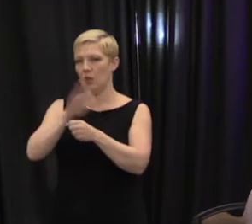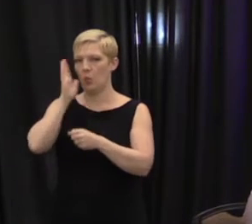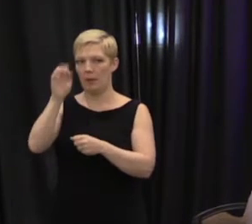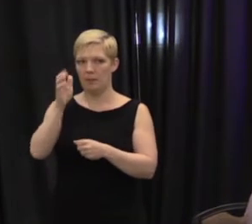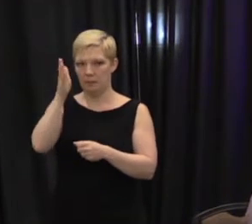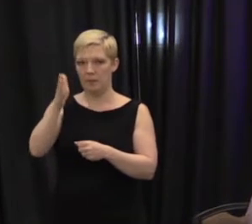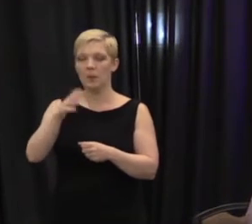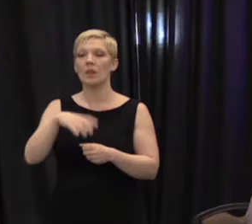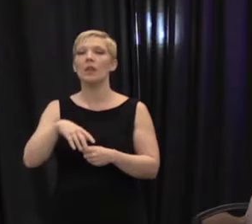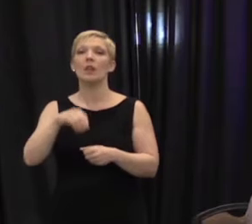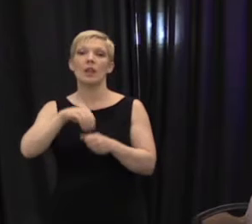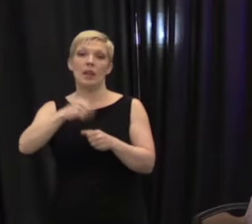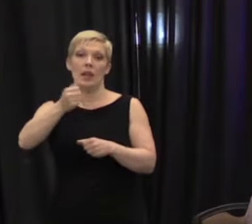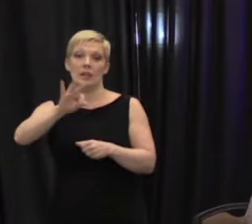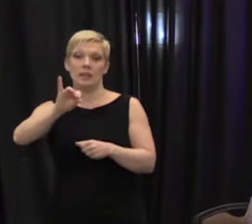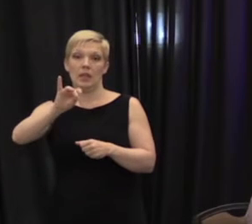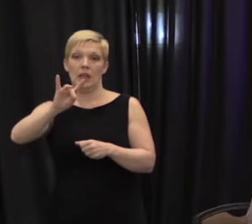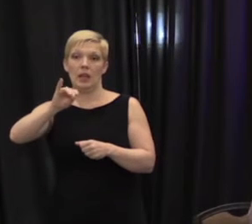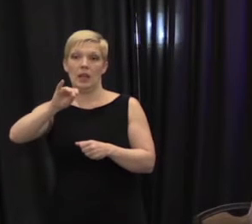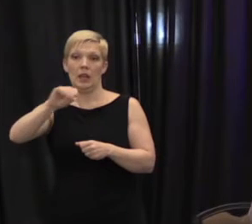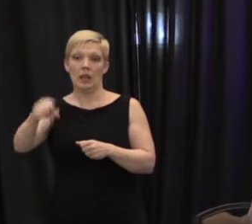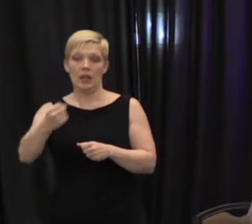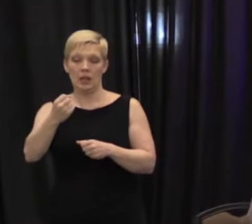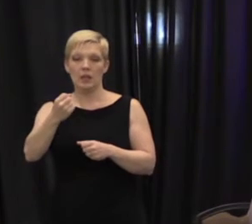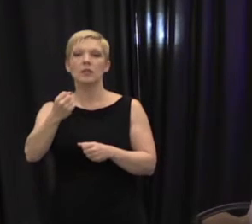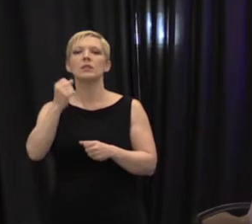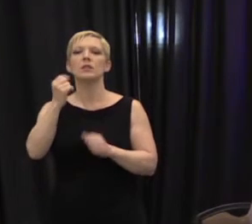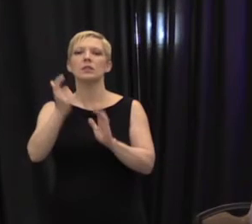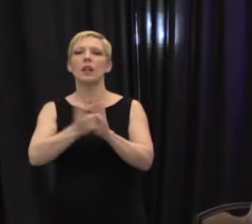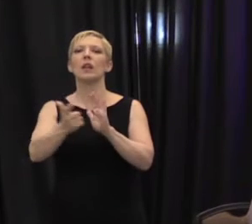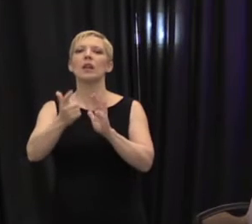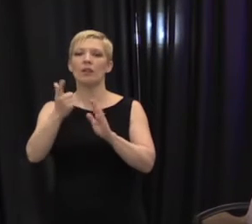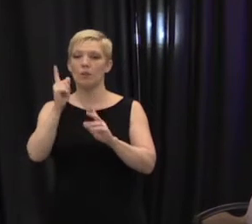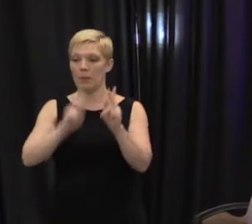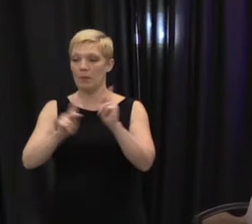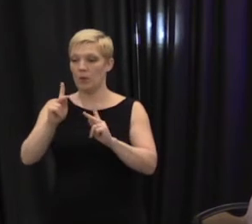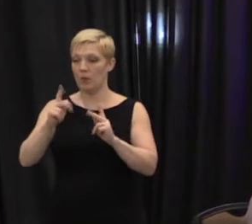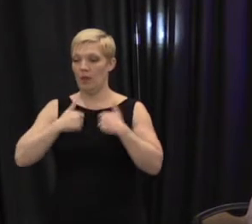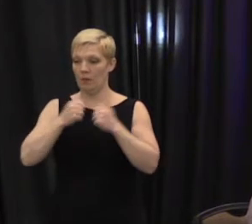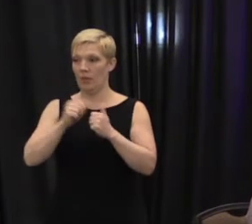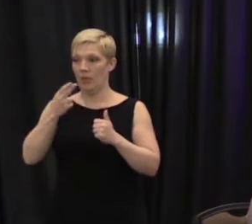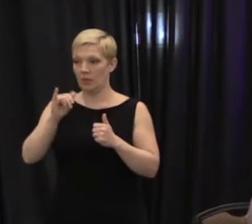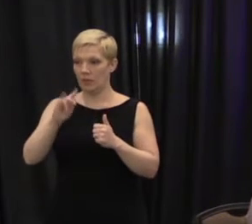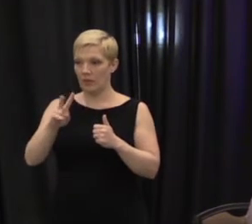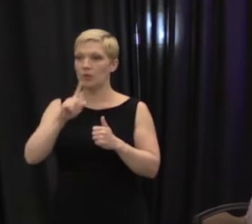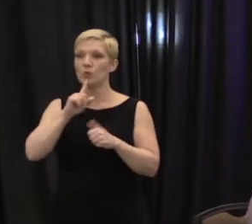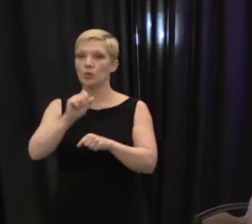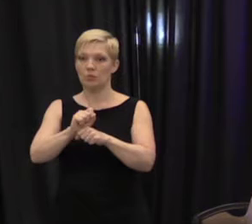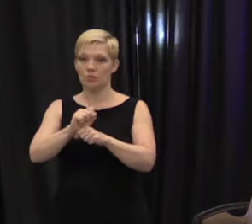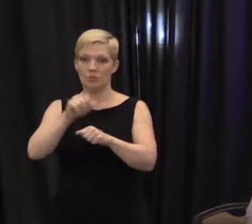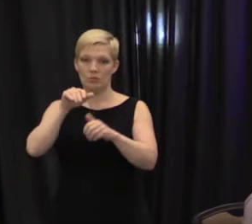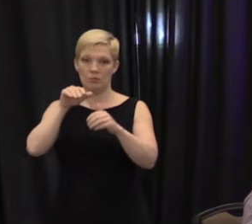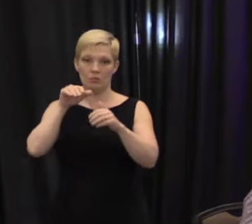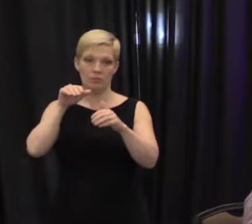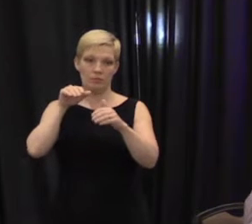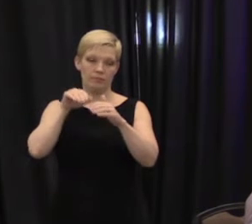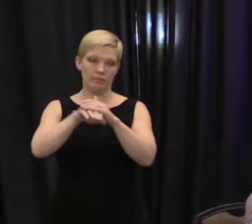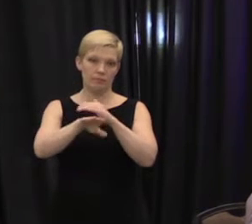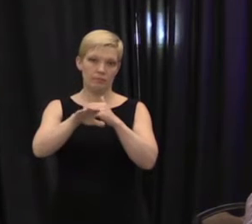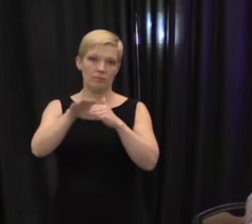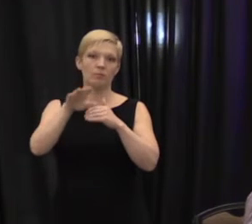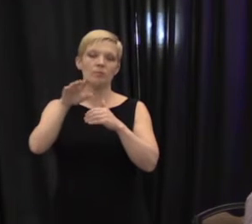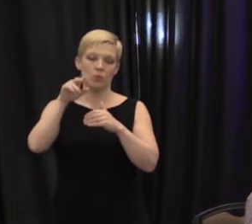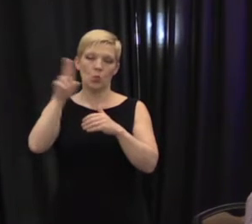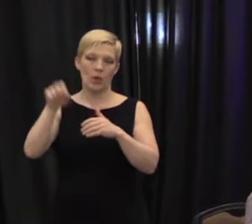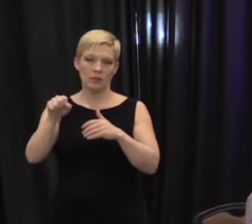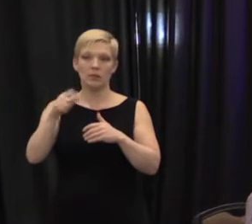In the 1980s, it was illegal for people living with HIV to actually ingress into the United States. And so because of